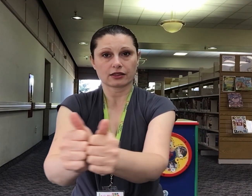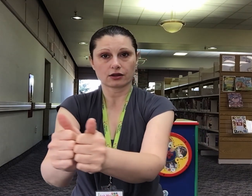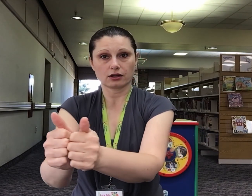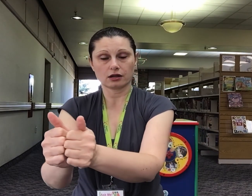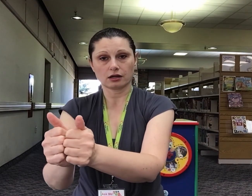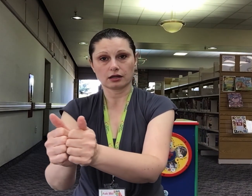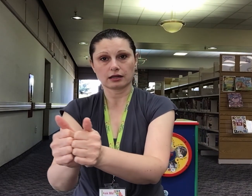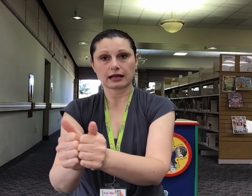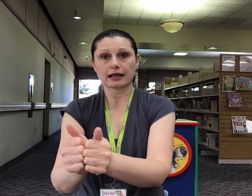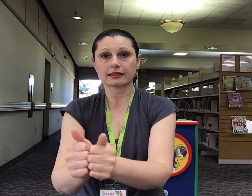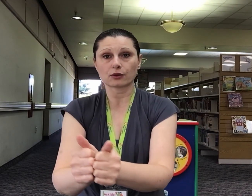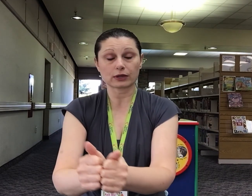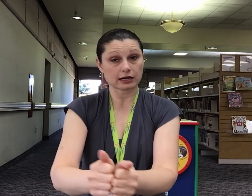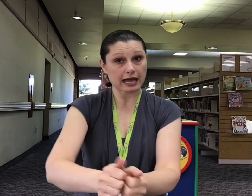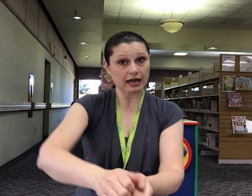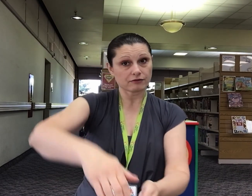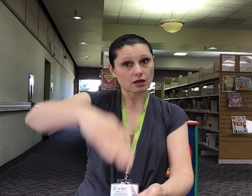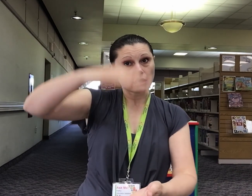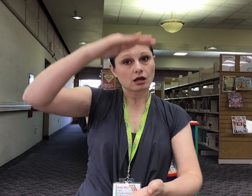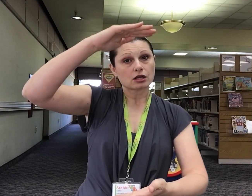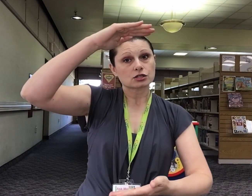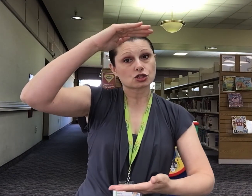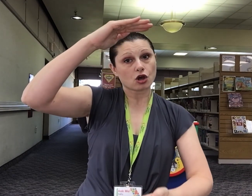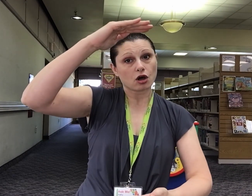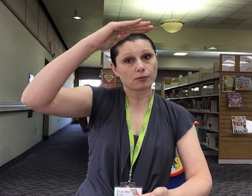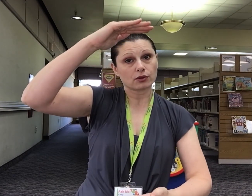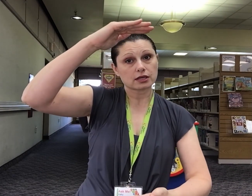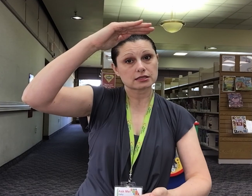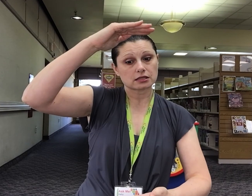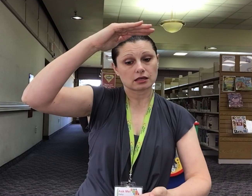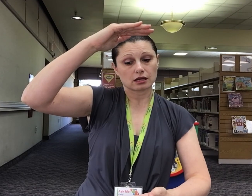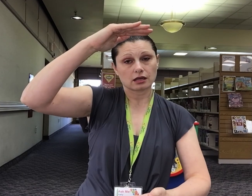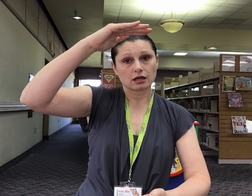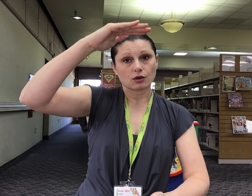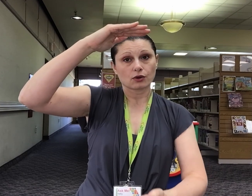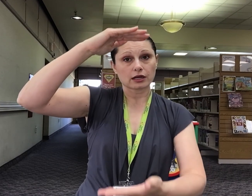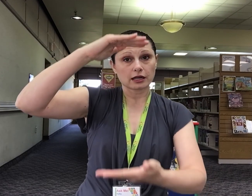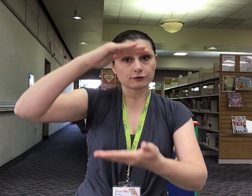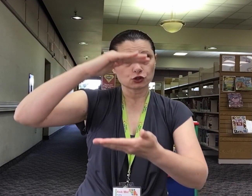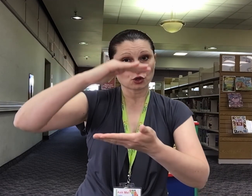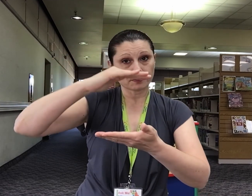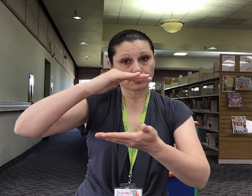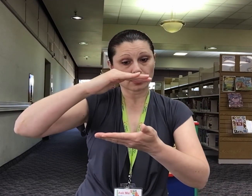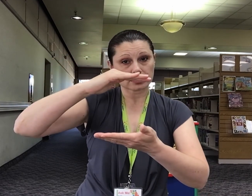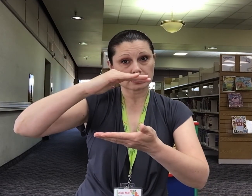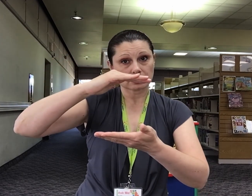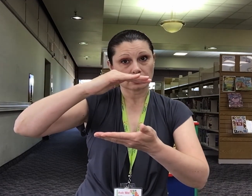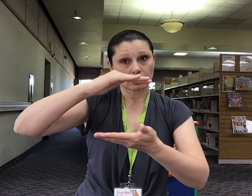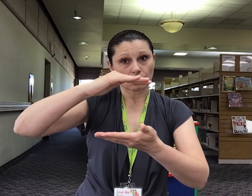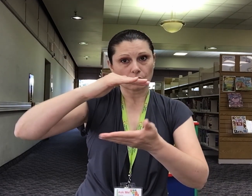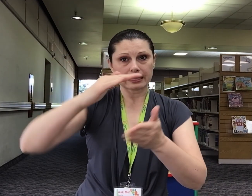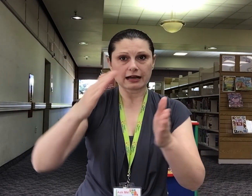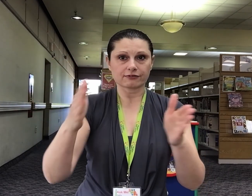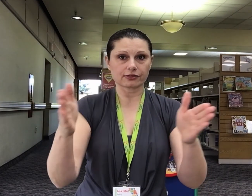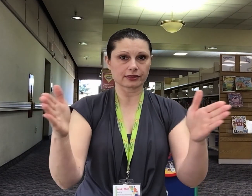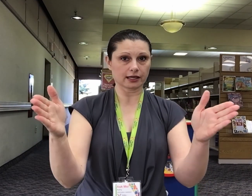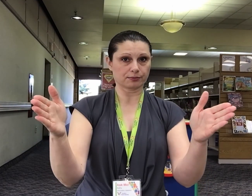together. And then we're going to have tall books. We're going to have short books. We're going to have thick